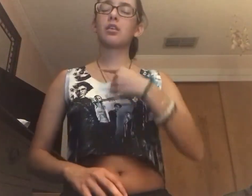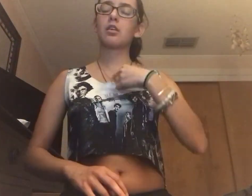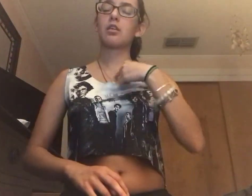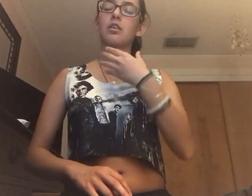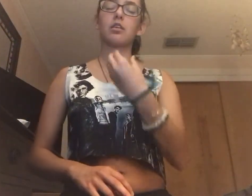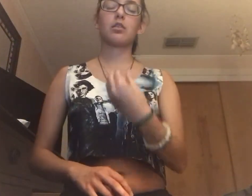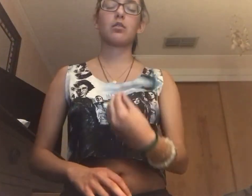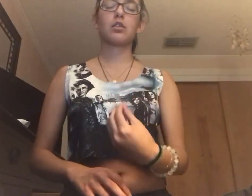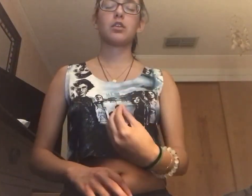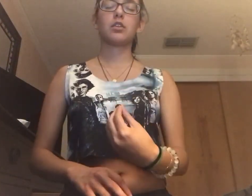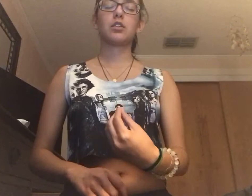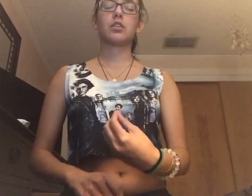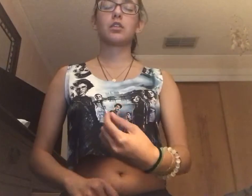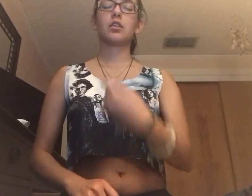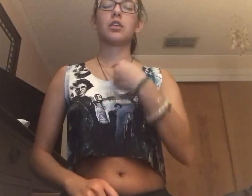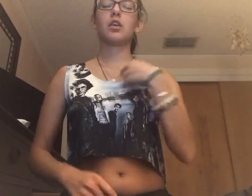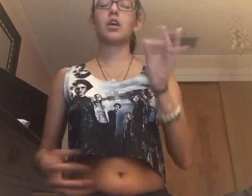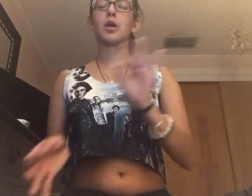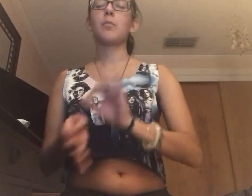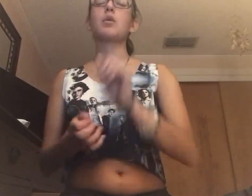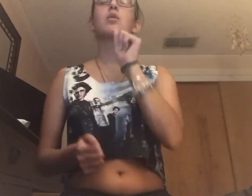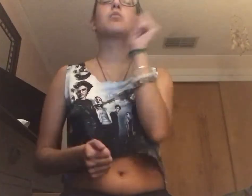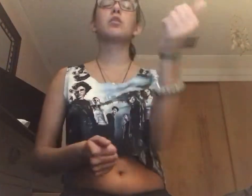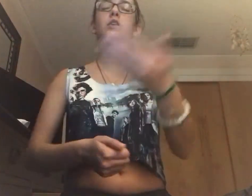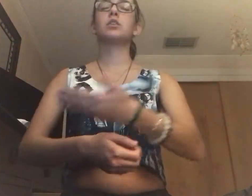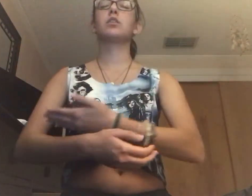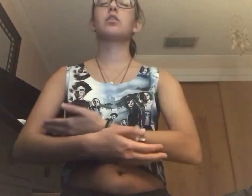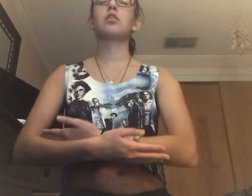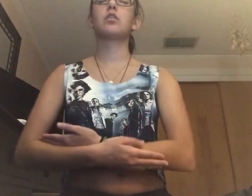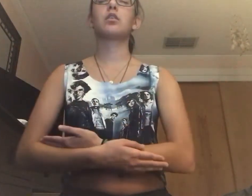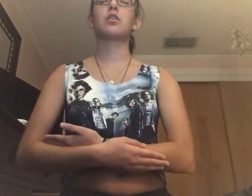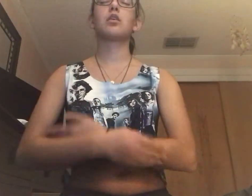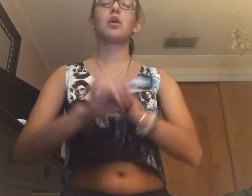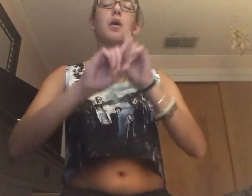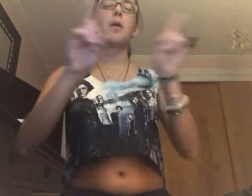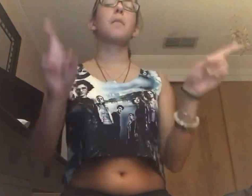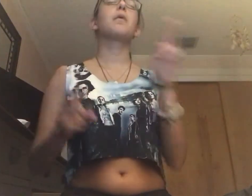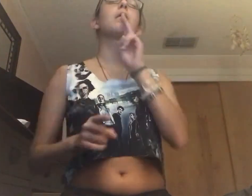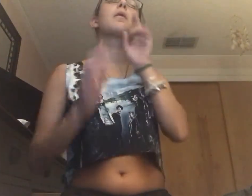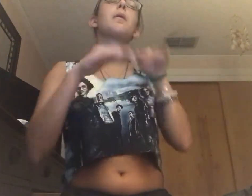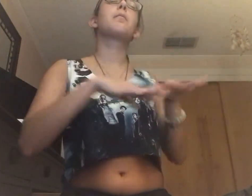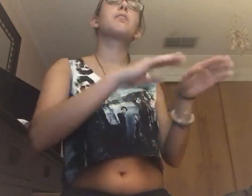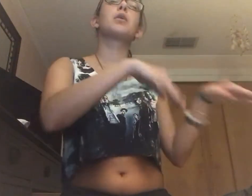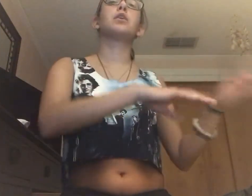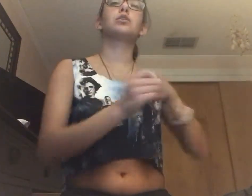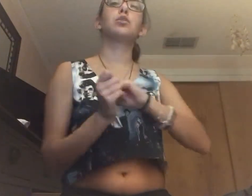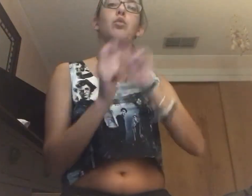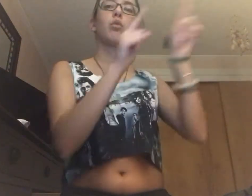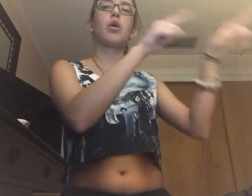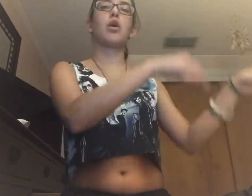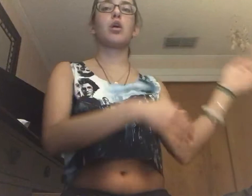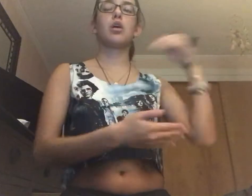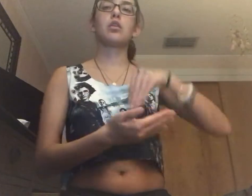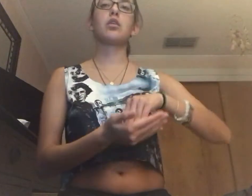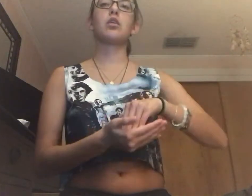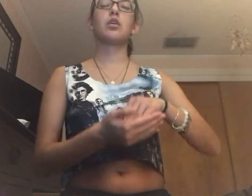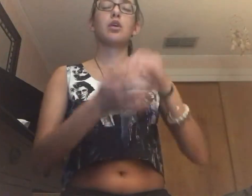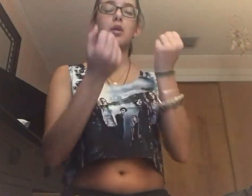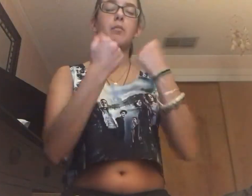I wish I could be the perfect daughter But I come back to the water No